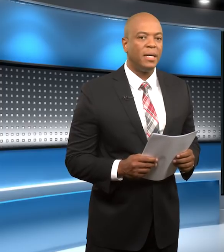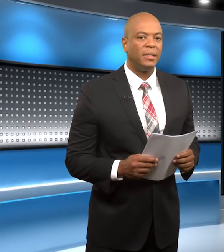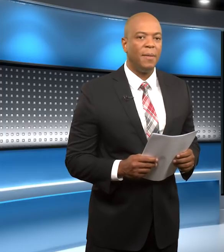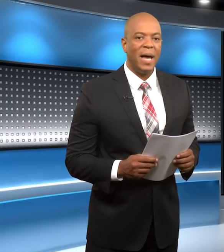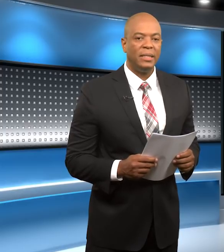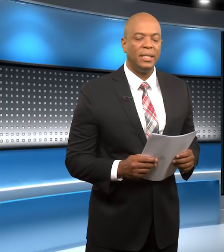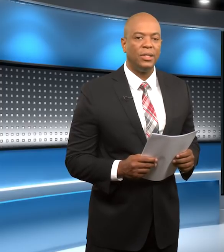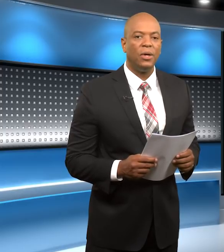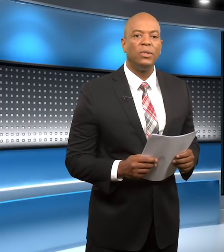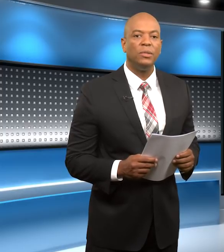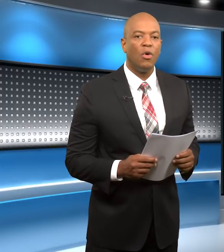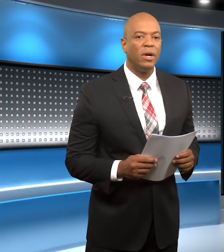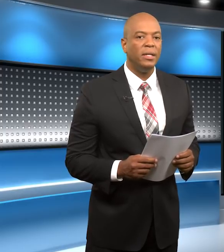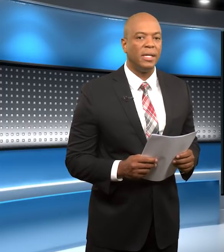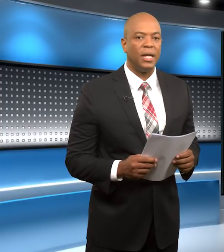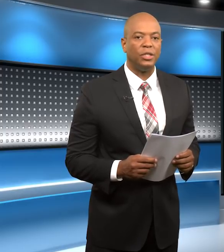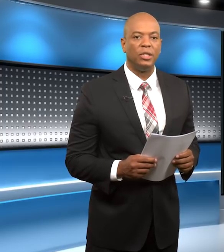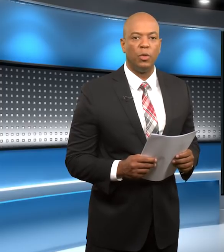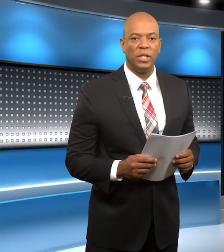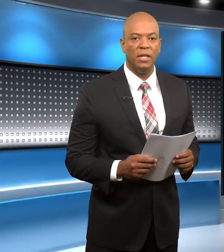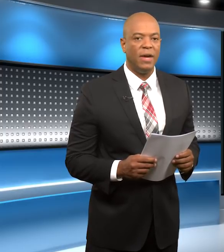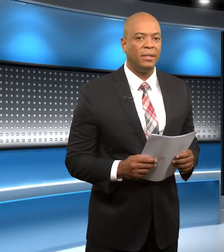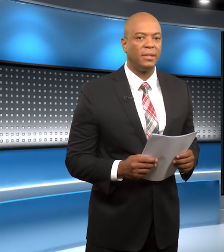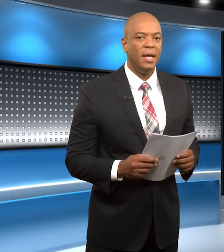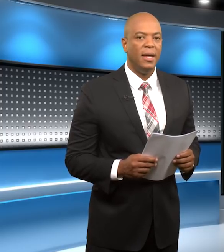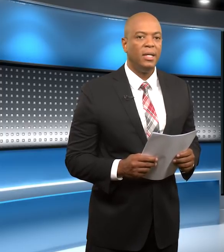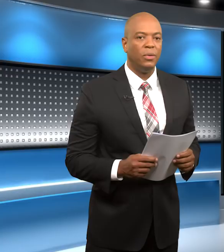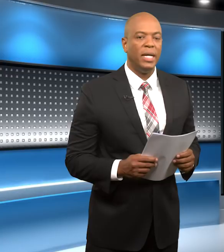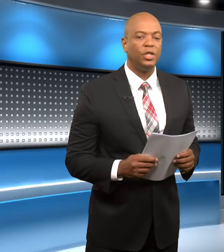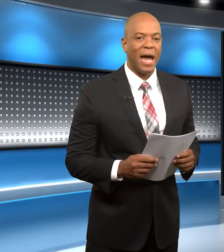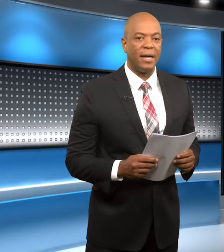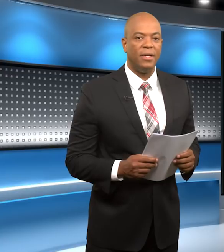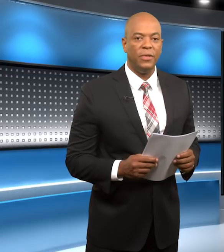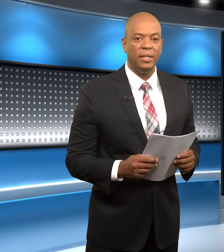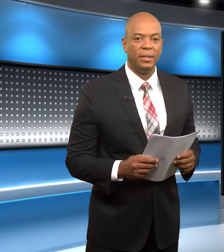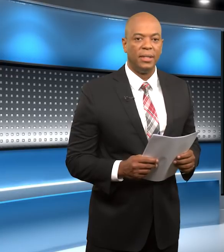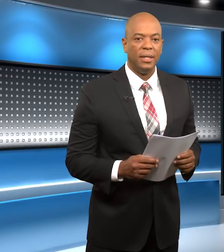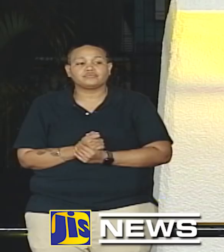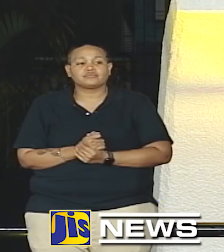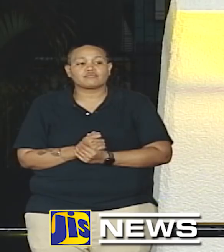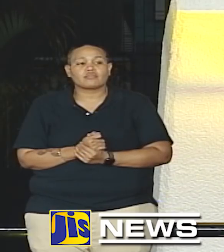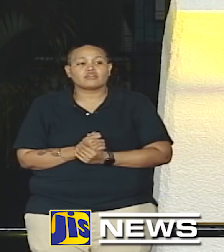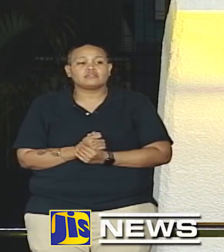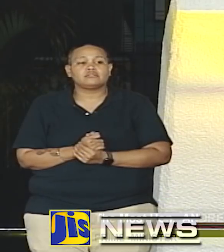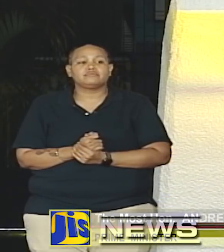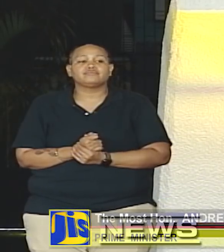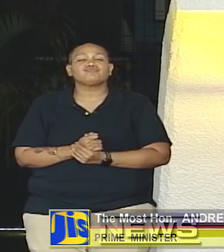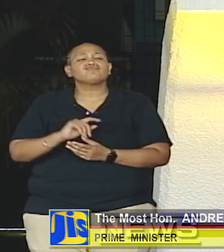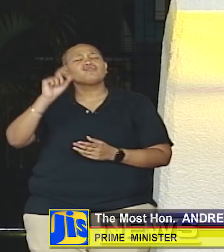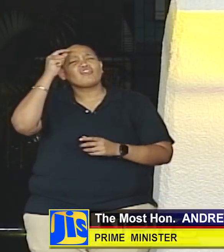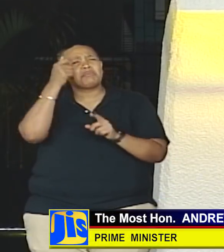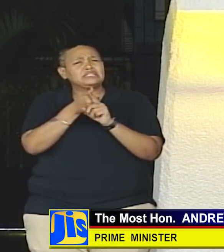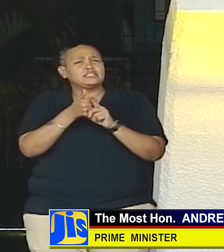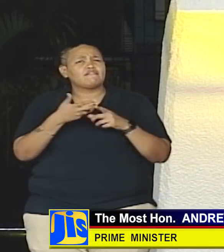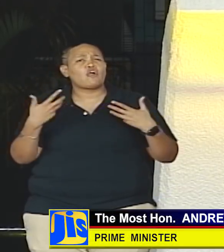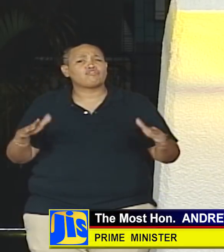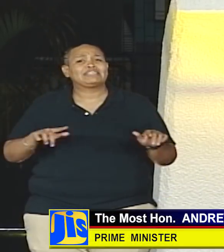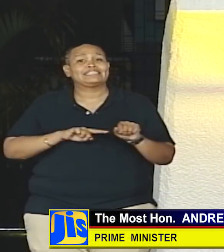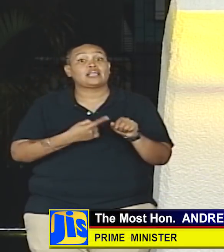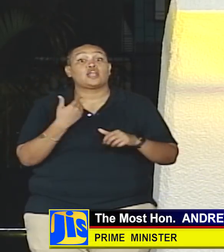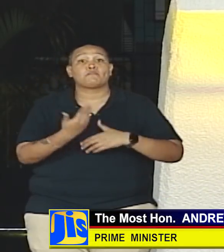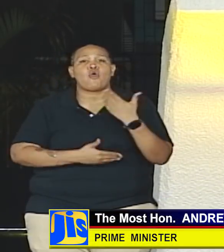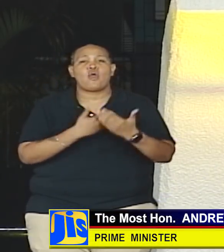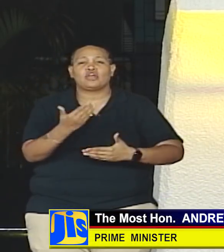build Jamaica's capacity to host more international sporting events, including track and field. The government has already started the